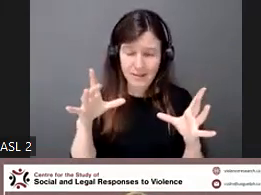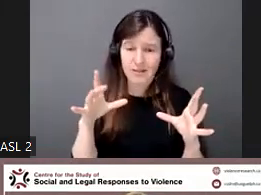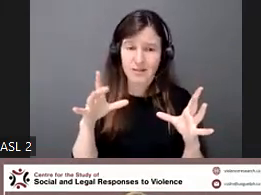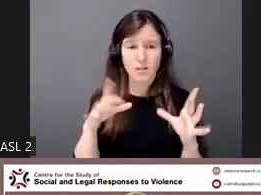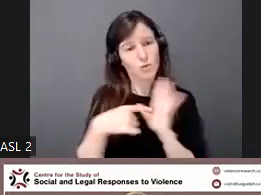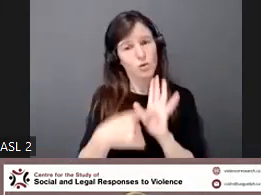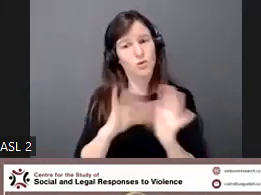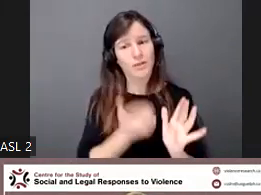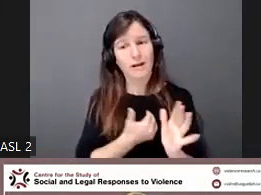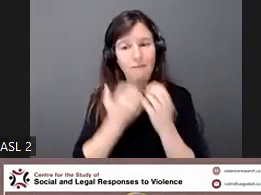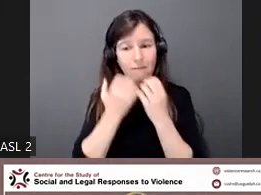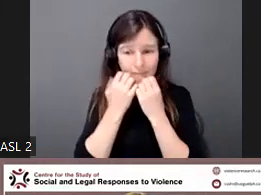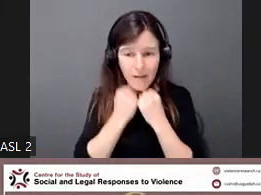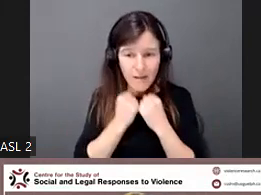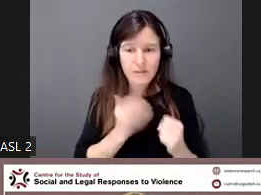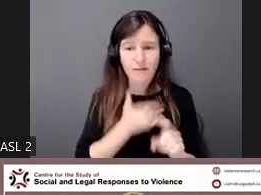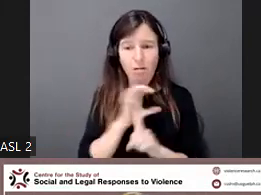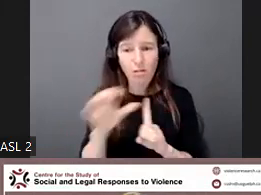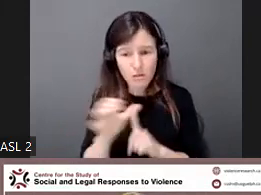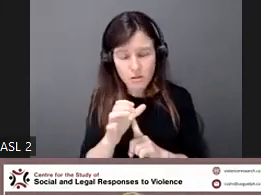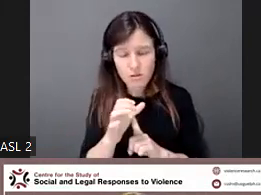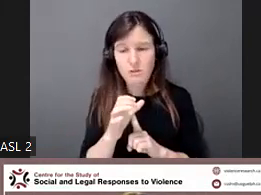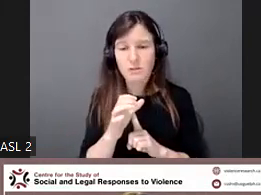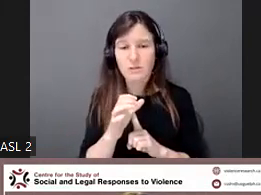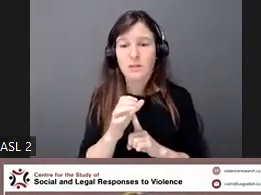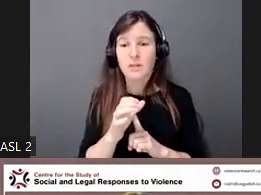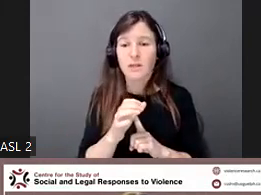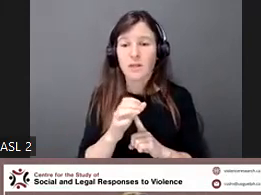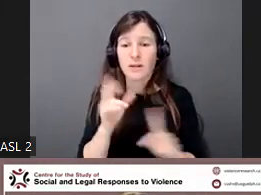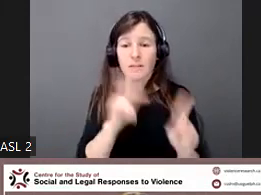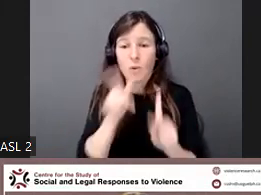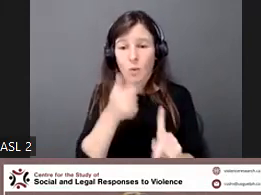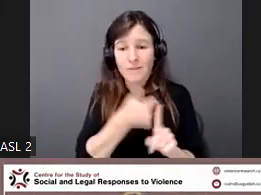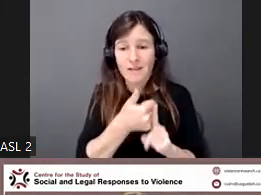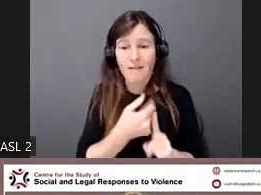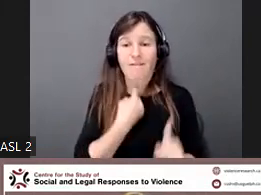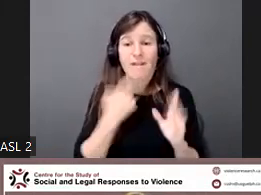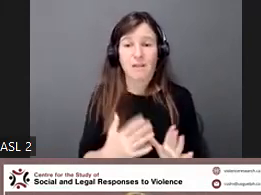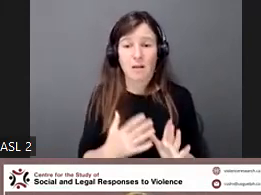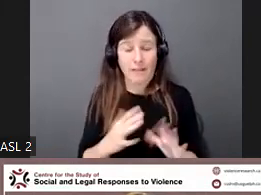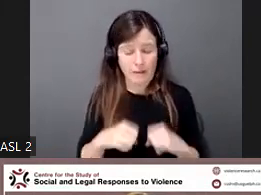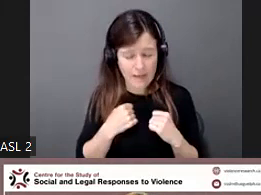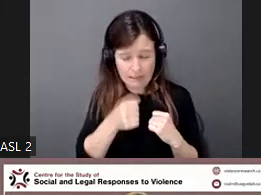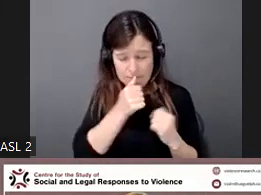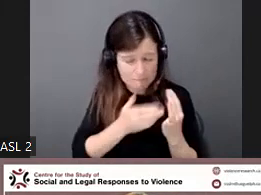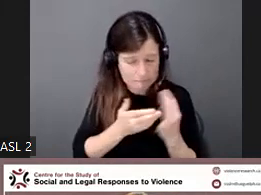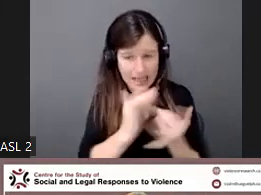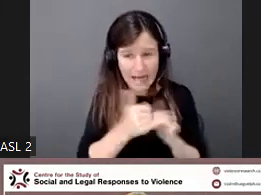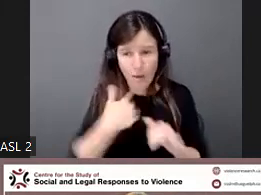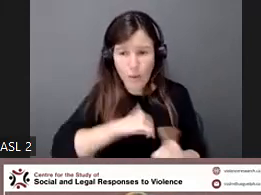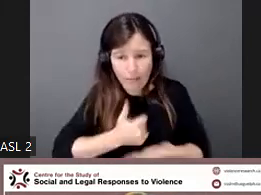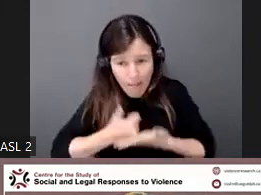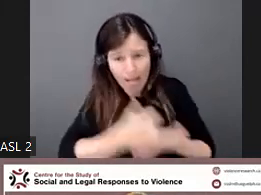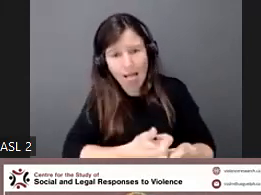values. How we respond to survivors or victims and perpetrators of violence, and how our responses